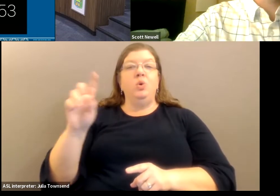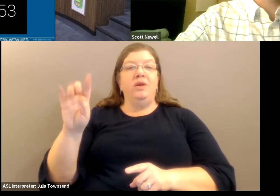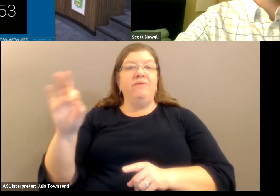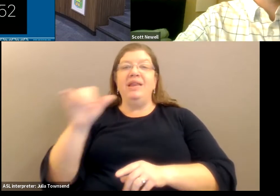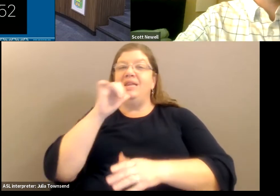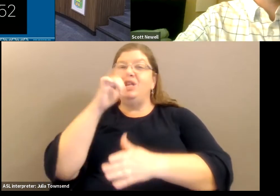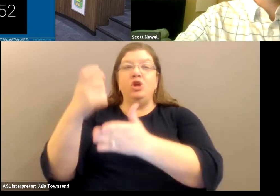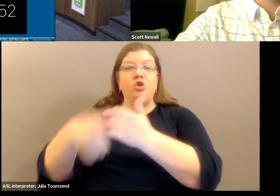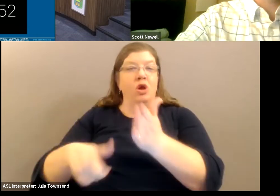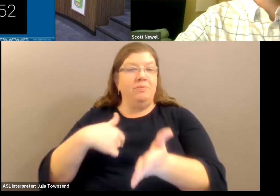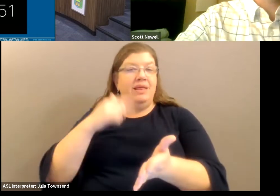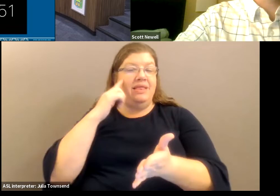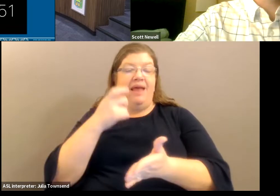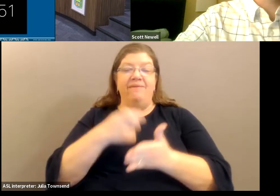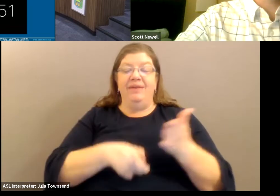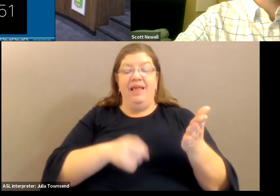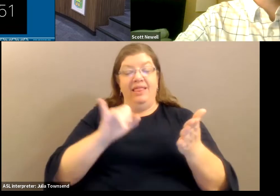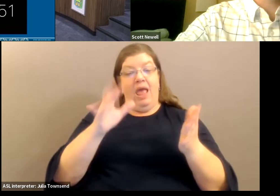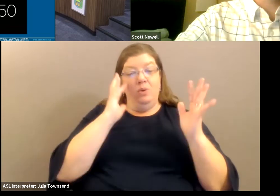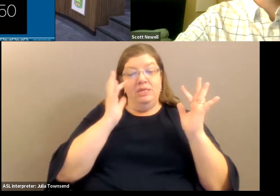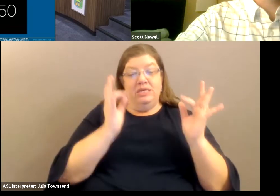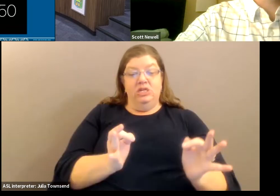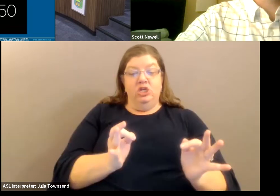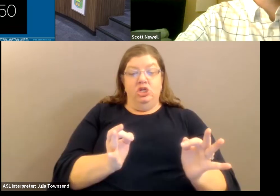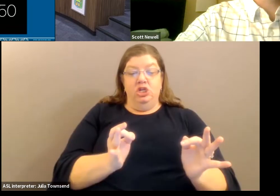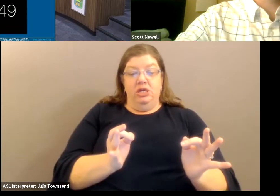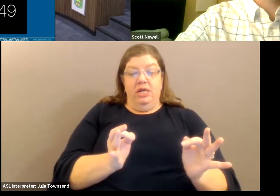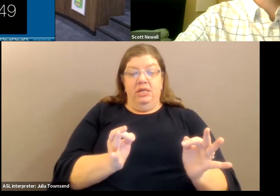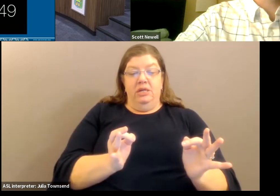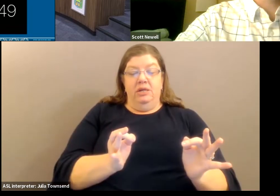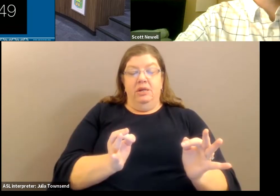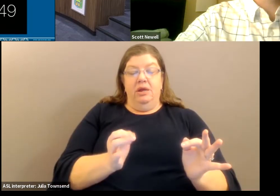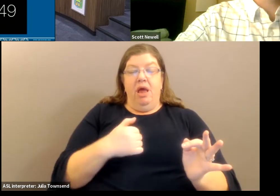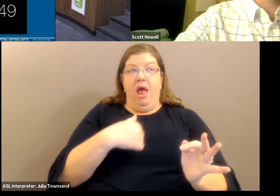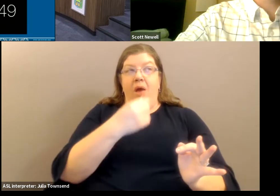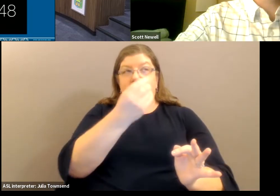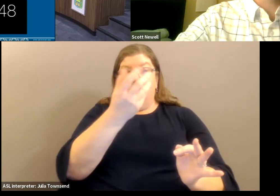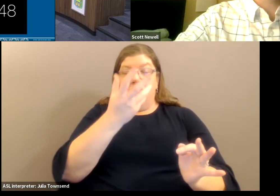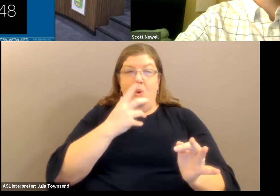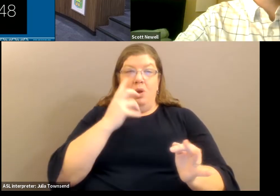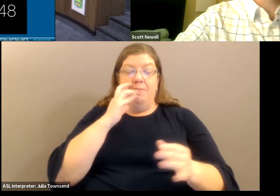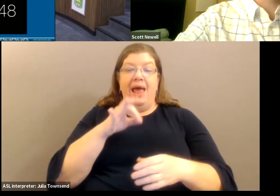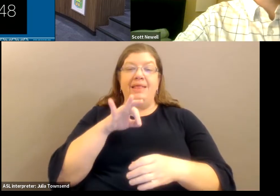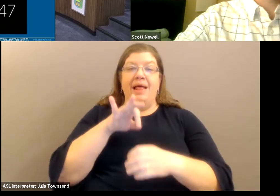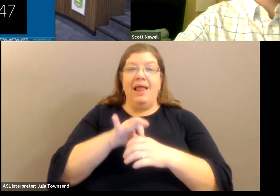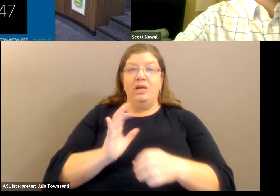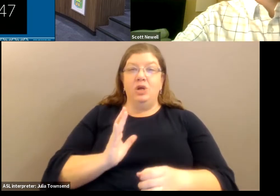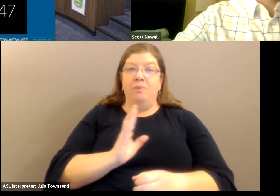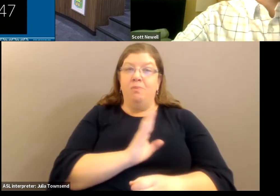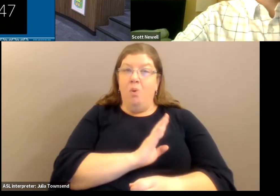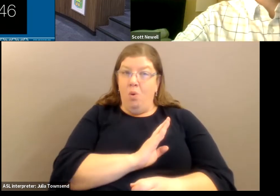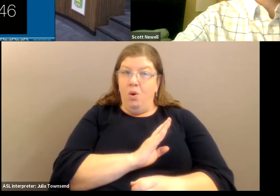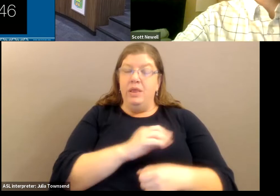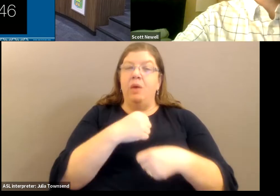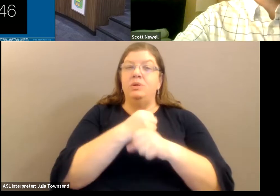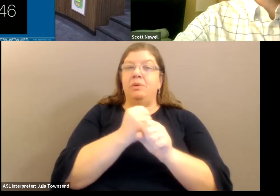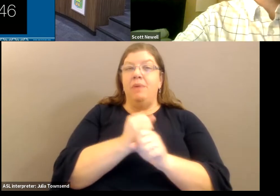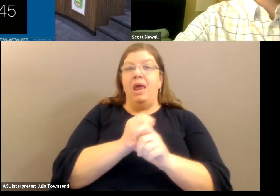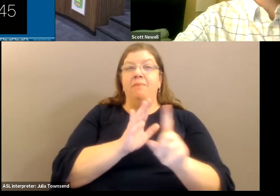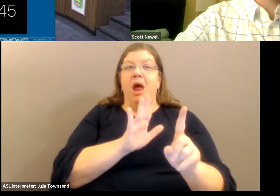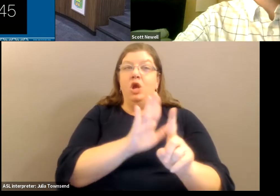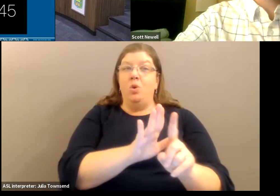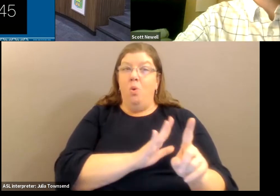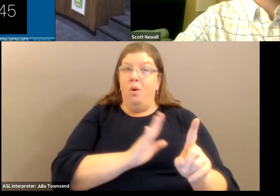a decision that I was told by the election board that was made by your